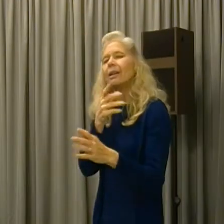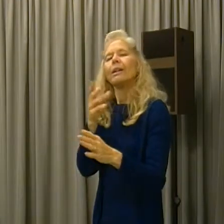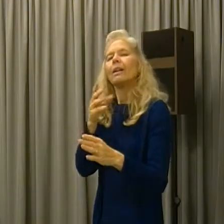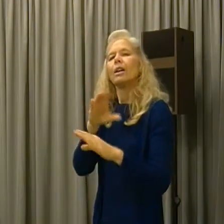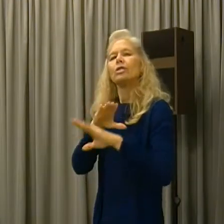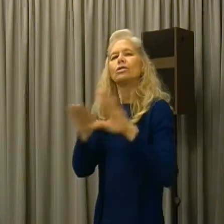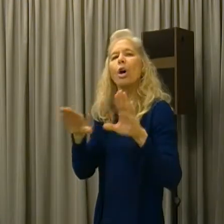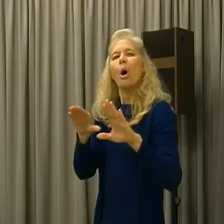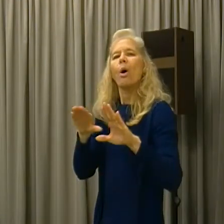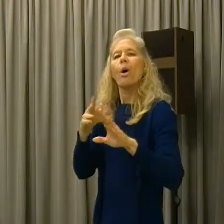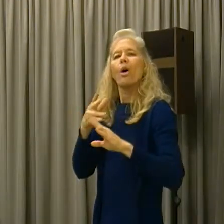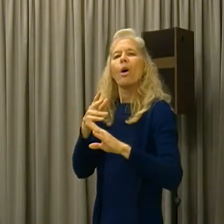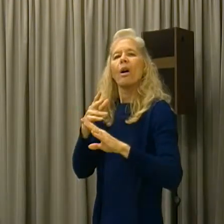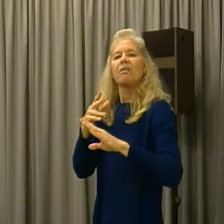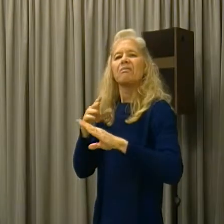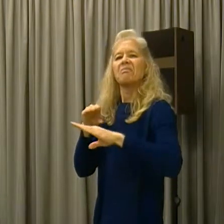that it may minister grace unto the hearer.